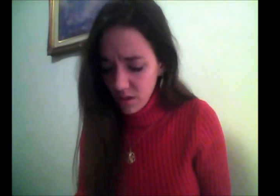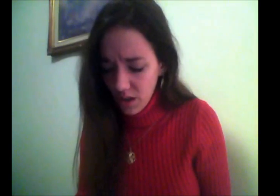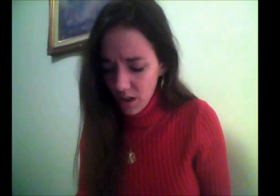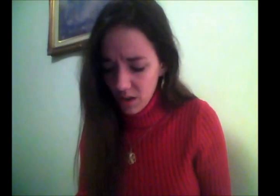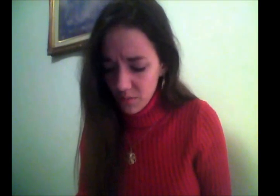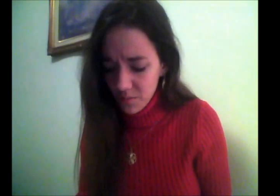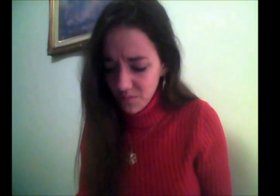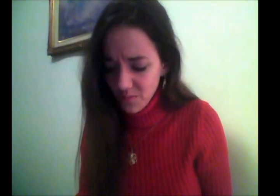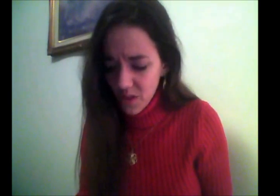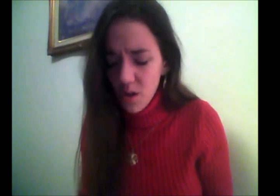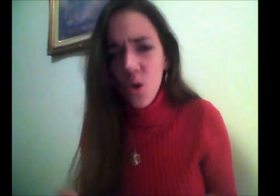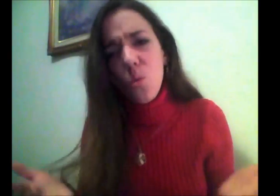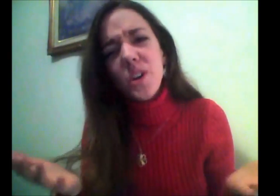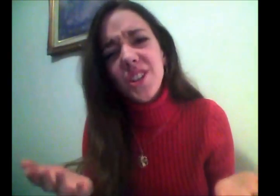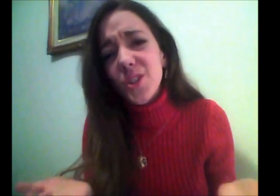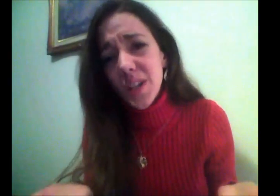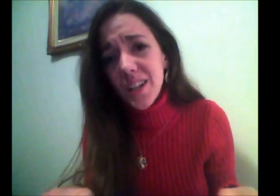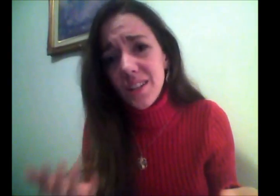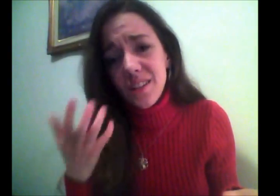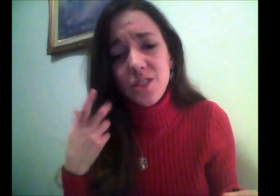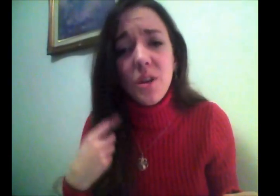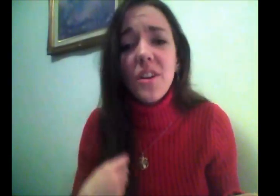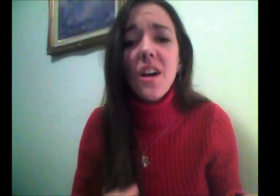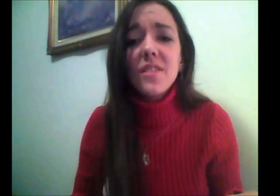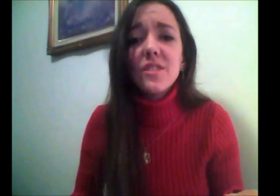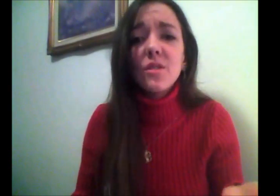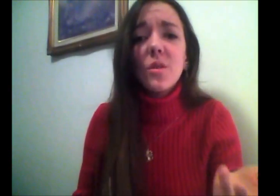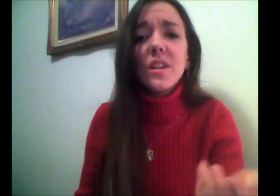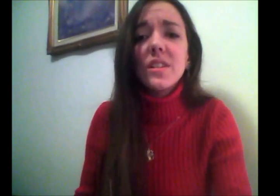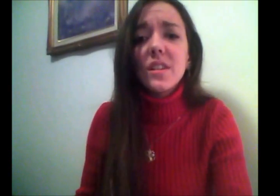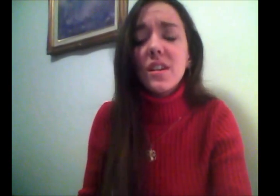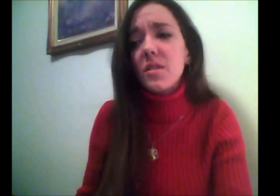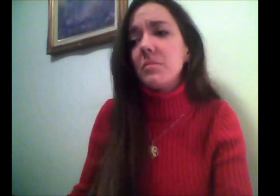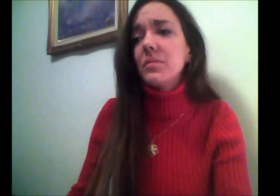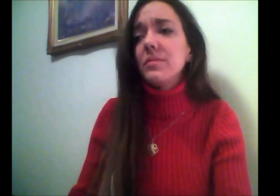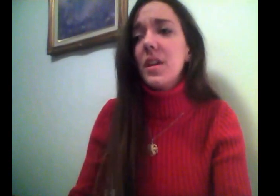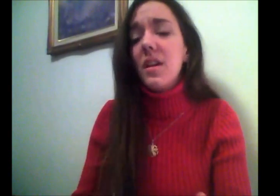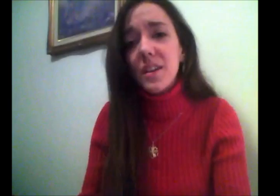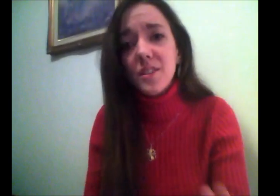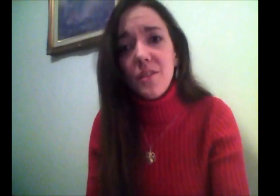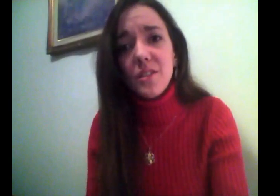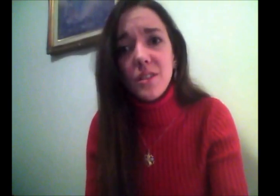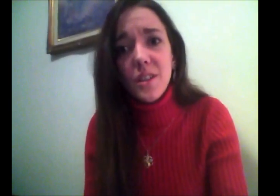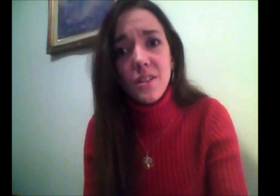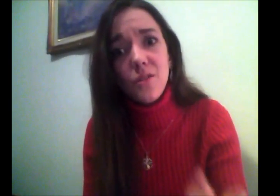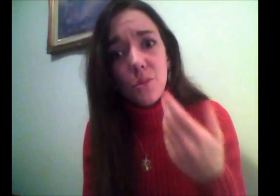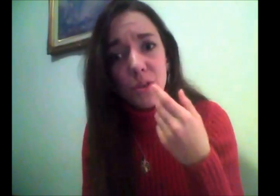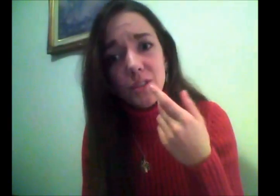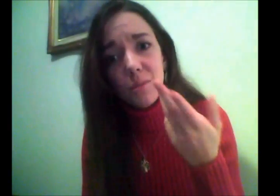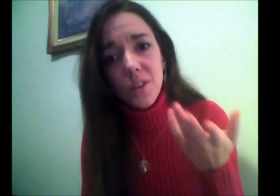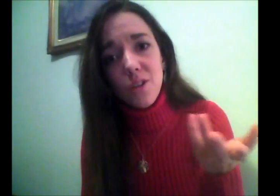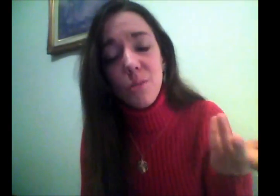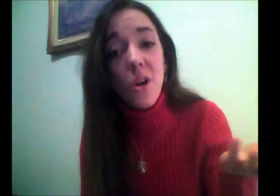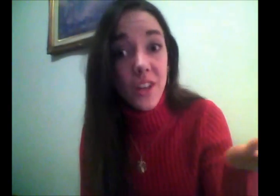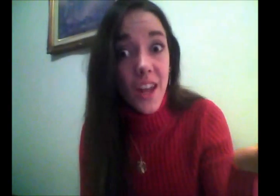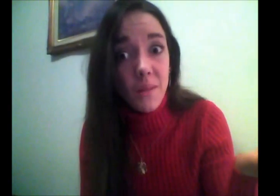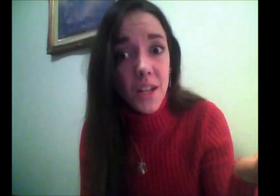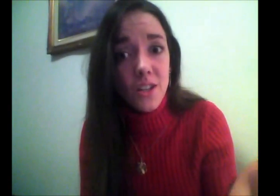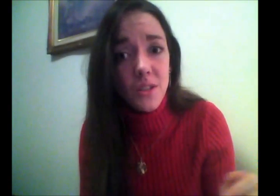Okay. What did you eat? And so I've gotten this request because obviously, because if you put something in your mouth, it can make you sick.